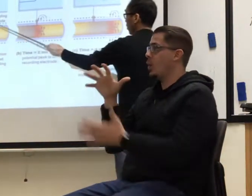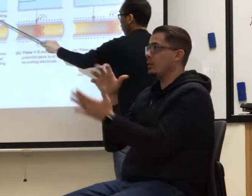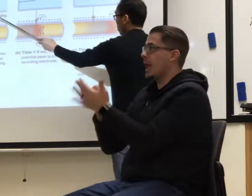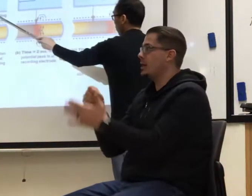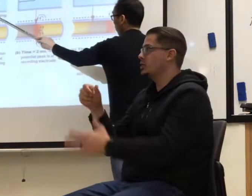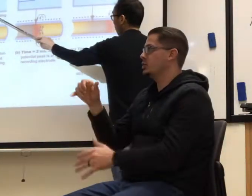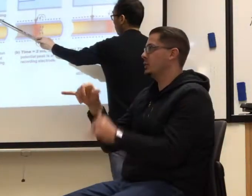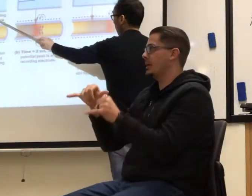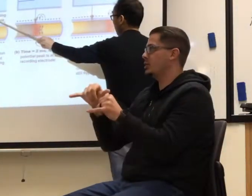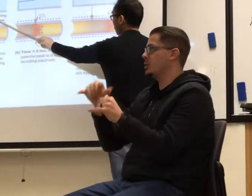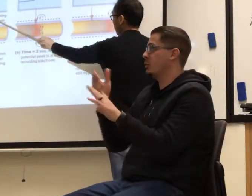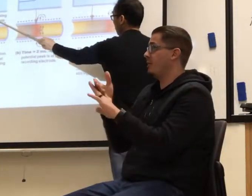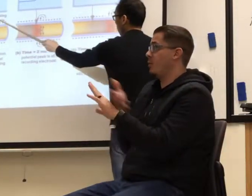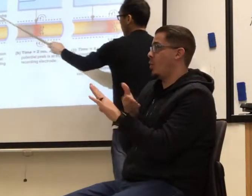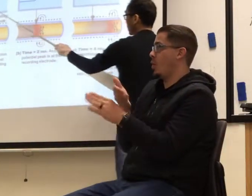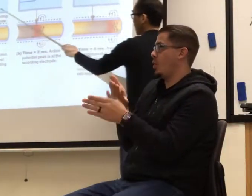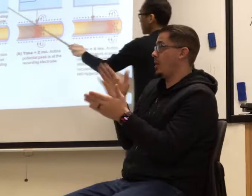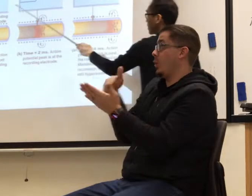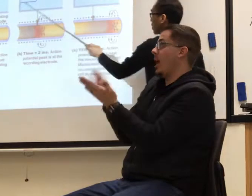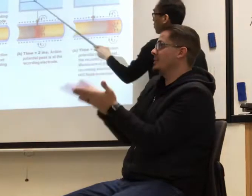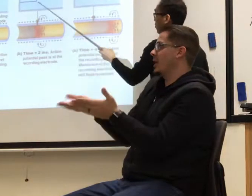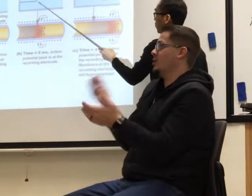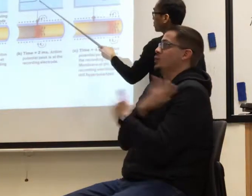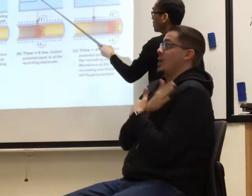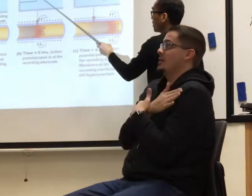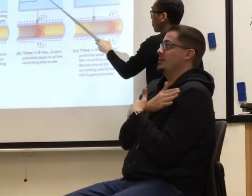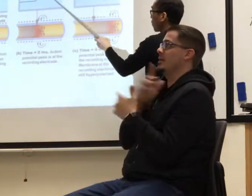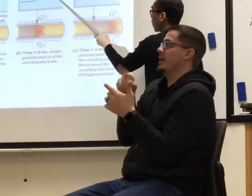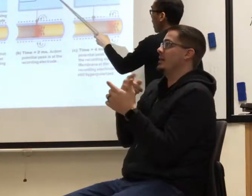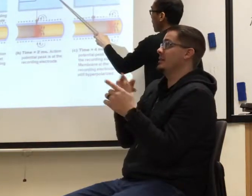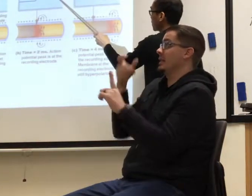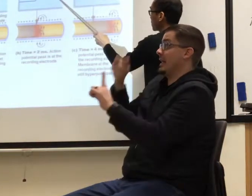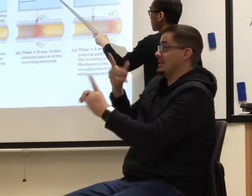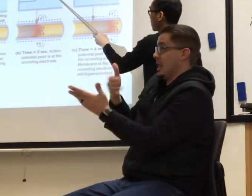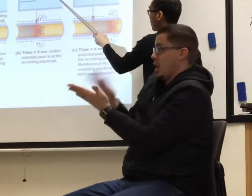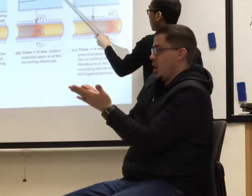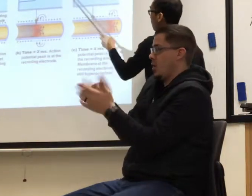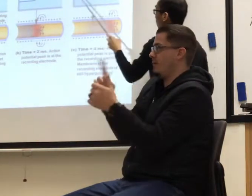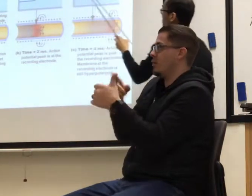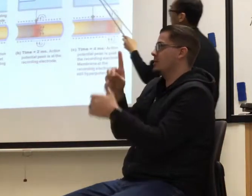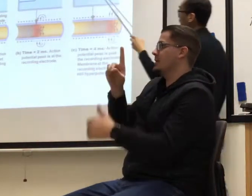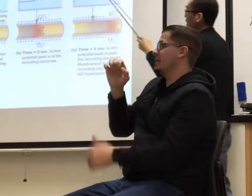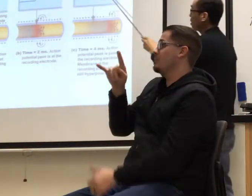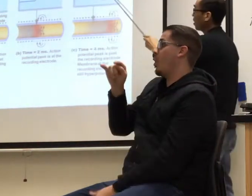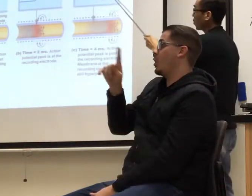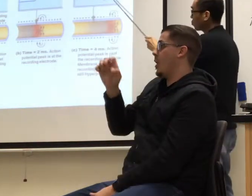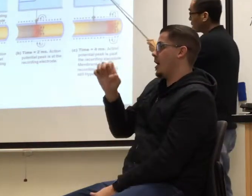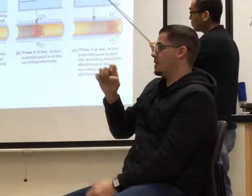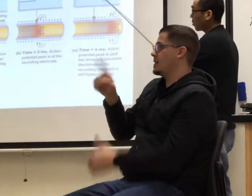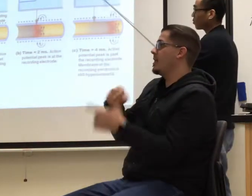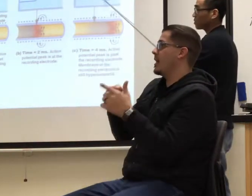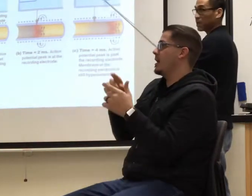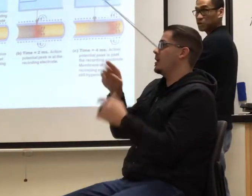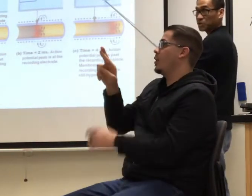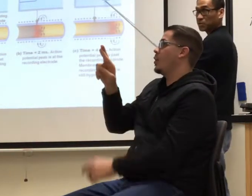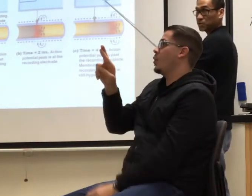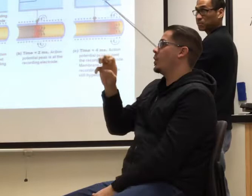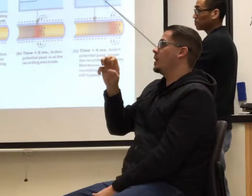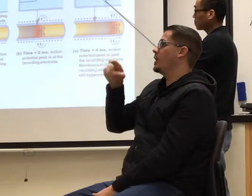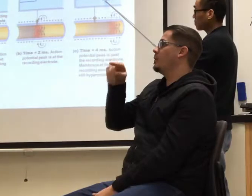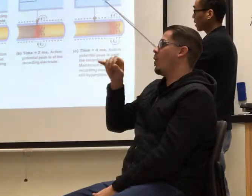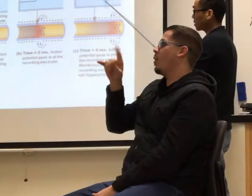gets there, all you record is rest. But as it gets there, you first depolarize, followed by a